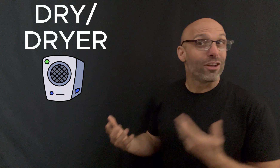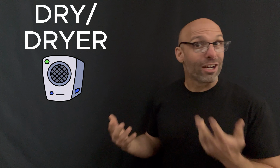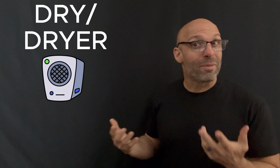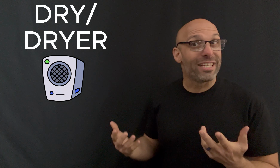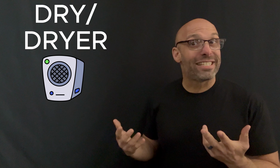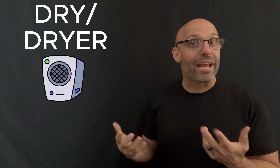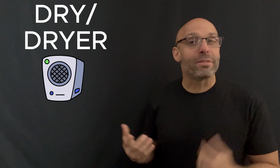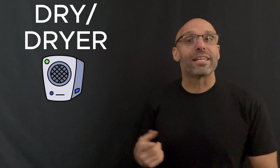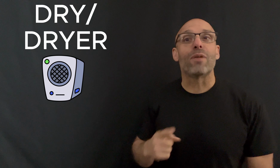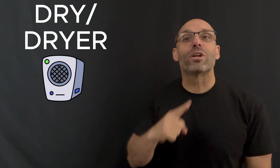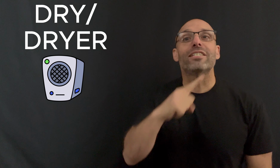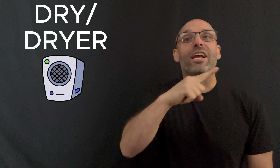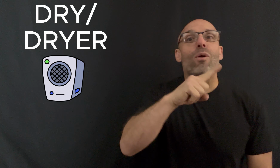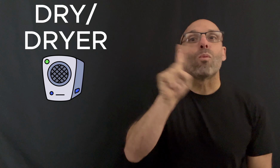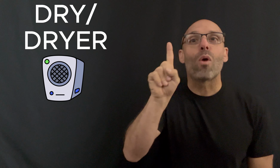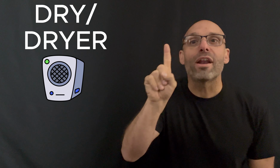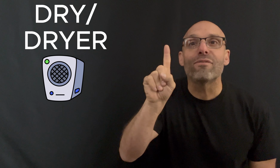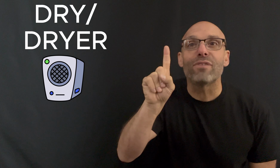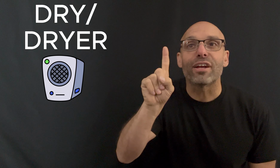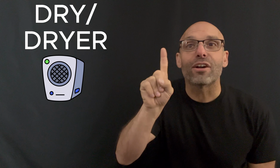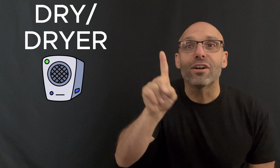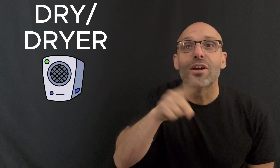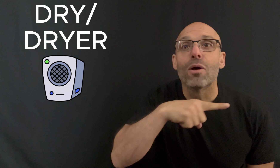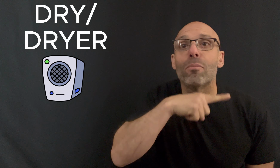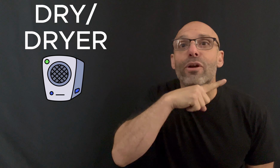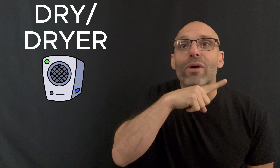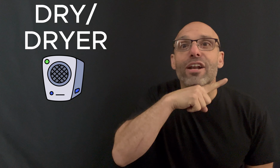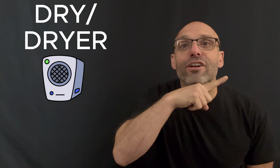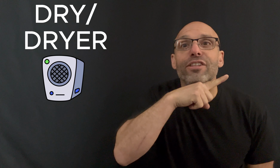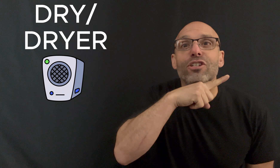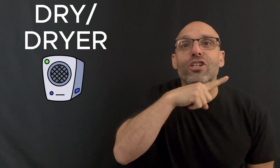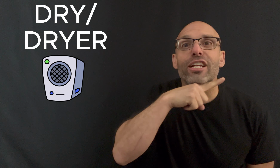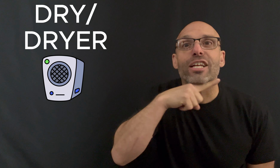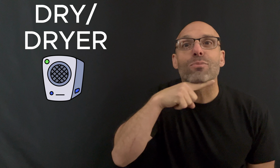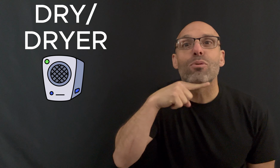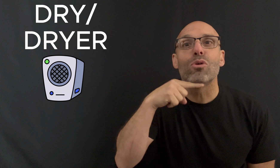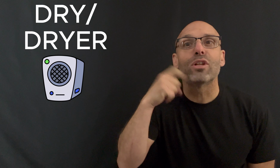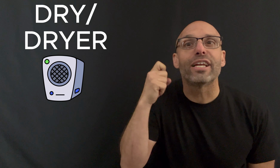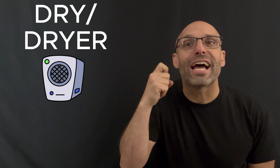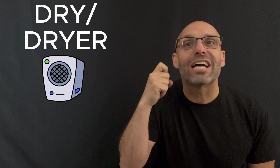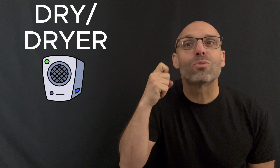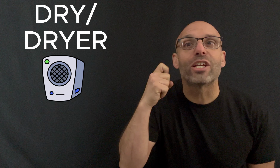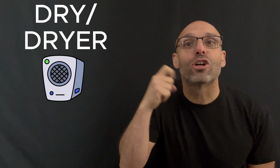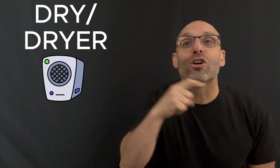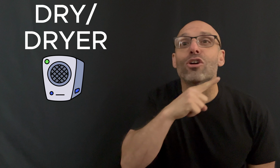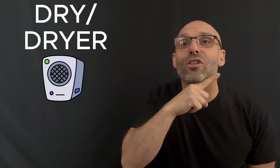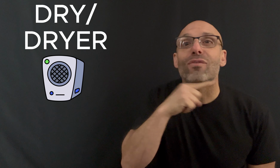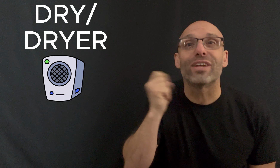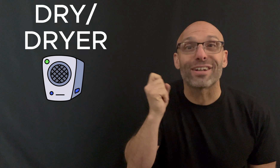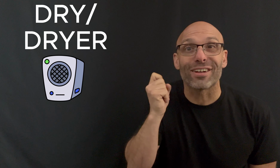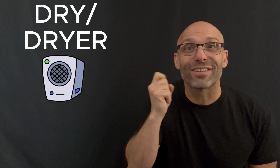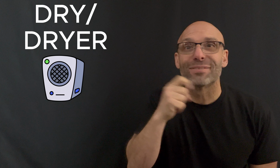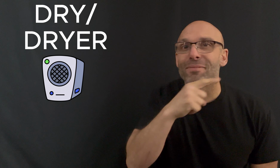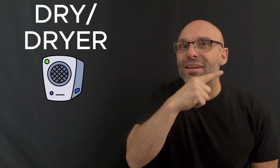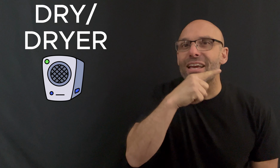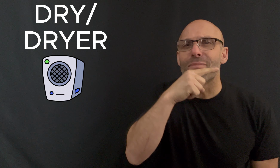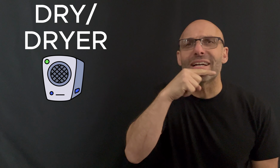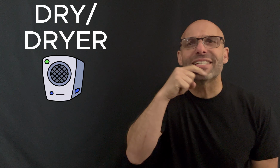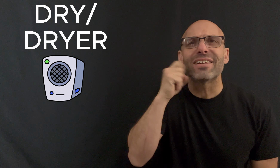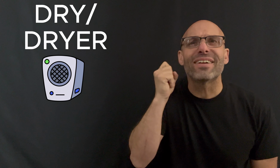gonna be the same sign. We're gonna take a 1 finger, put it right underneath your chin and pull it as we curl the finger. Okay, you might see it right